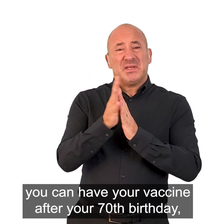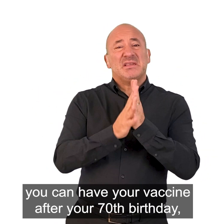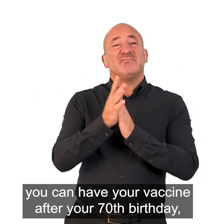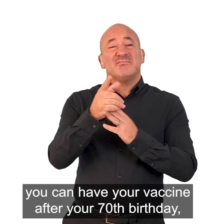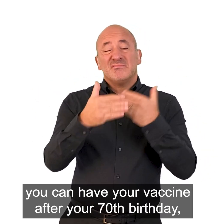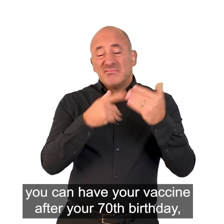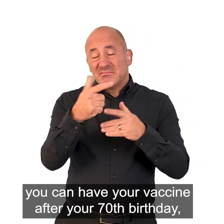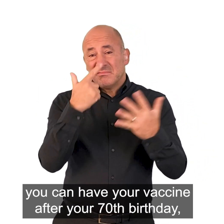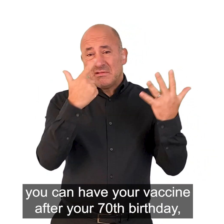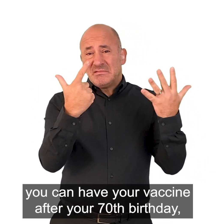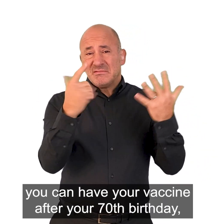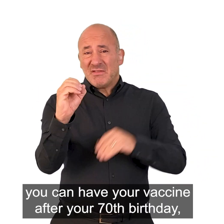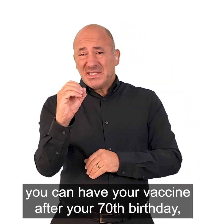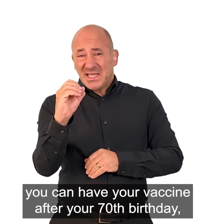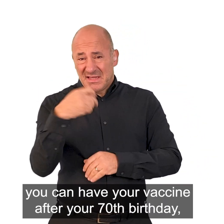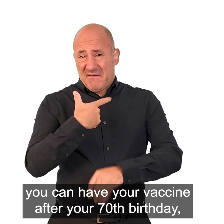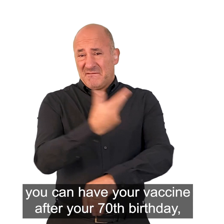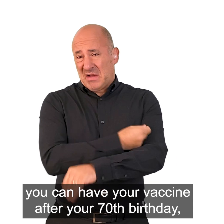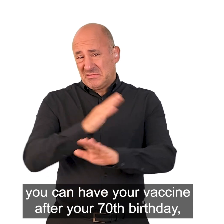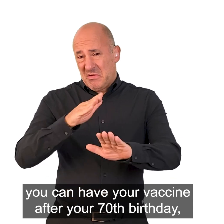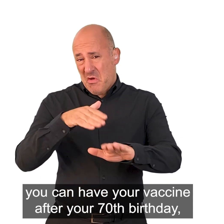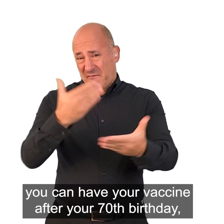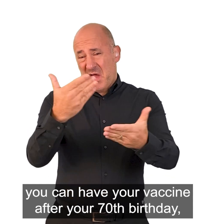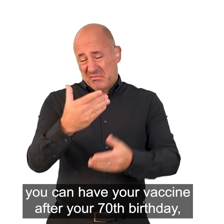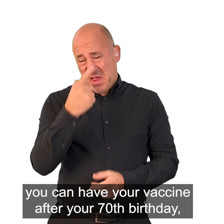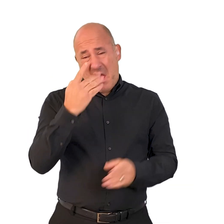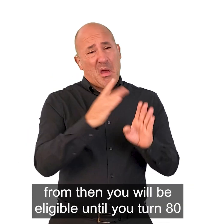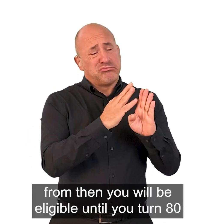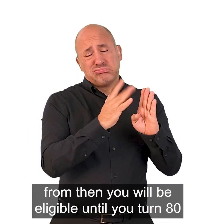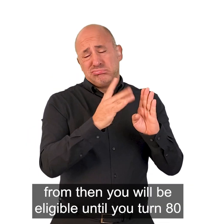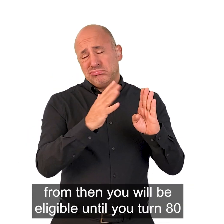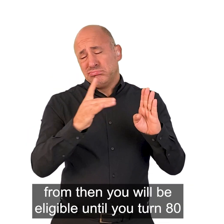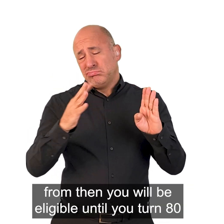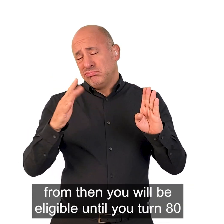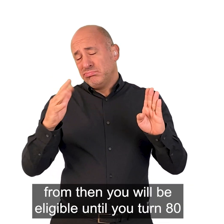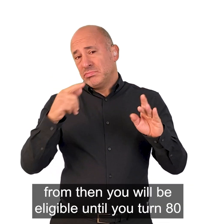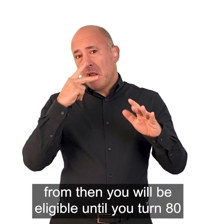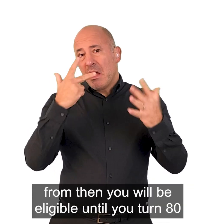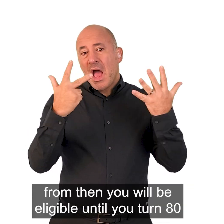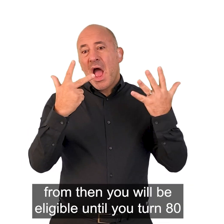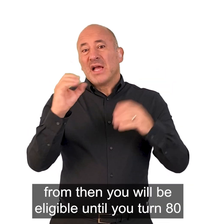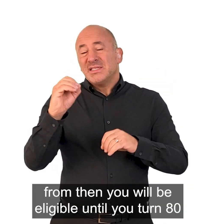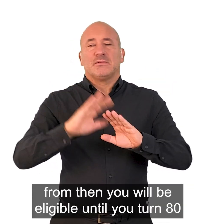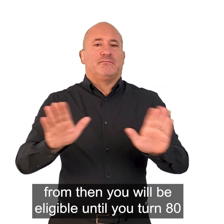you can have your vaccine after your 70th birthday. From then, you'll be eligible until you turn